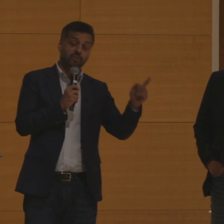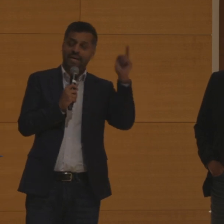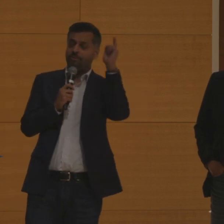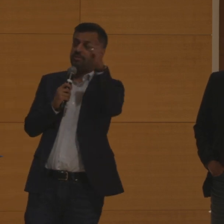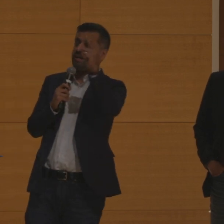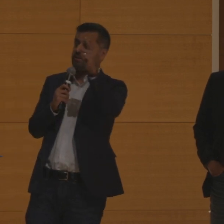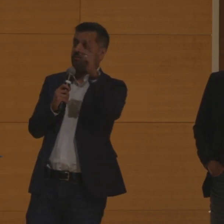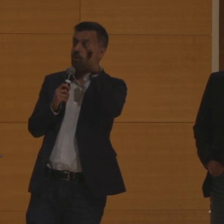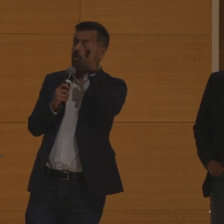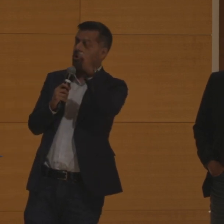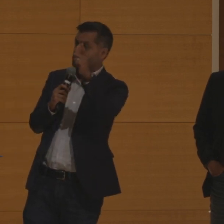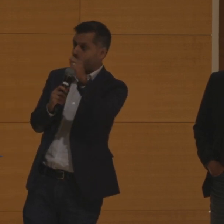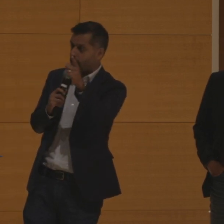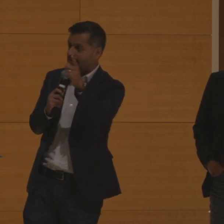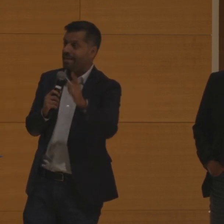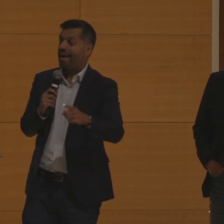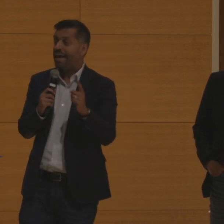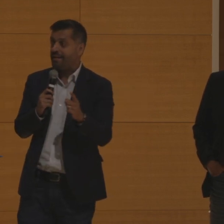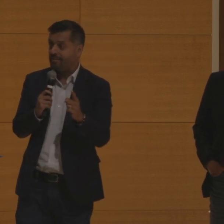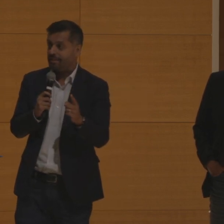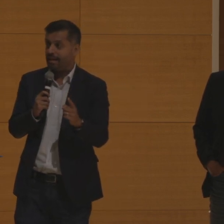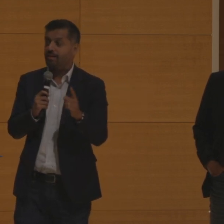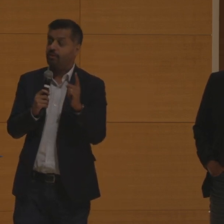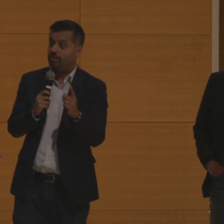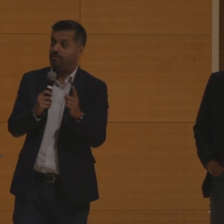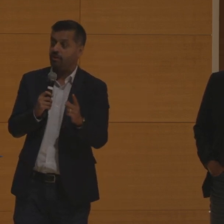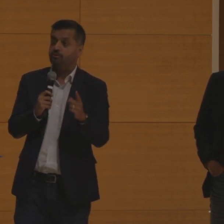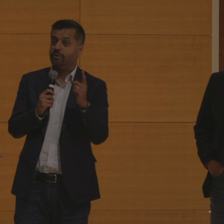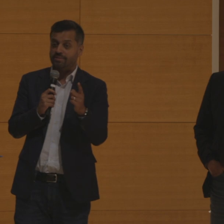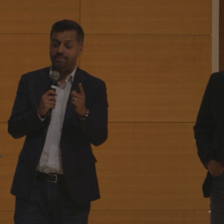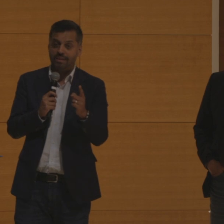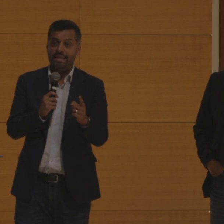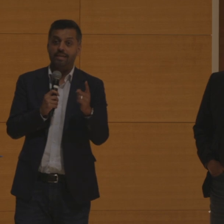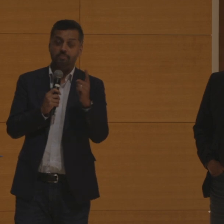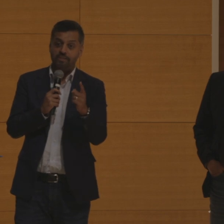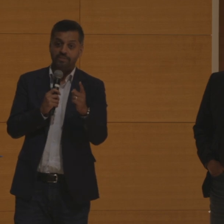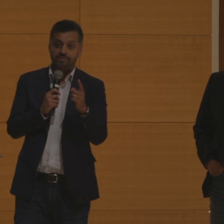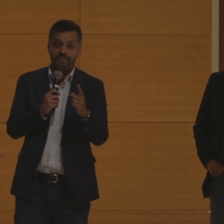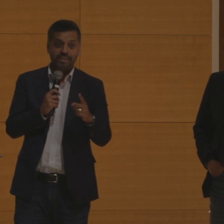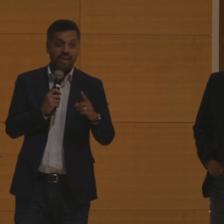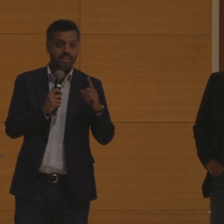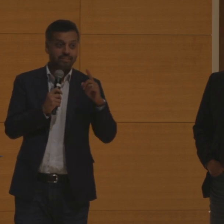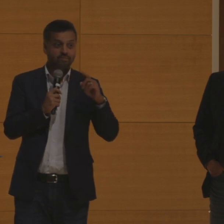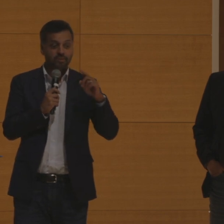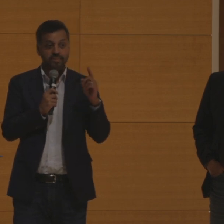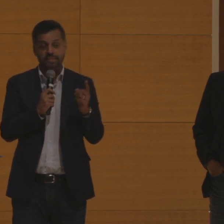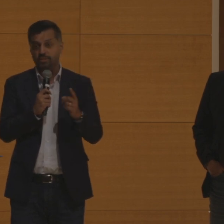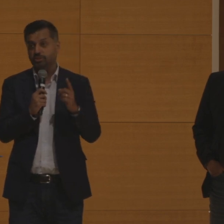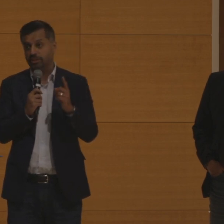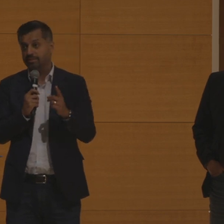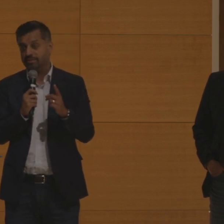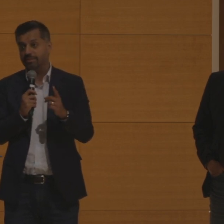be available outside in the Beaux Arts Court. And I've heard there are drinks and libations and